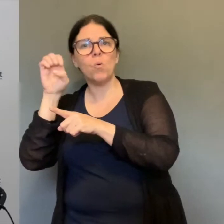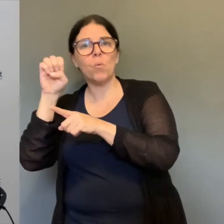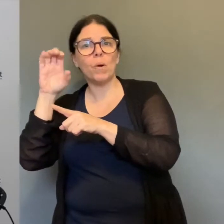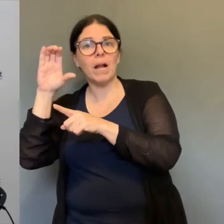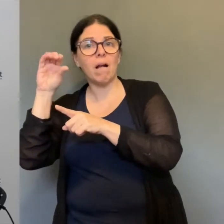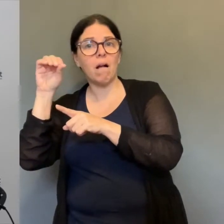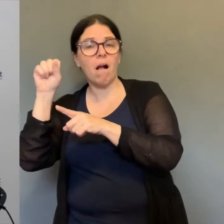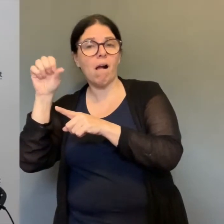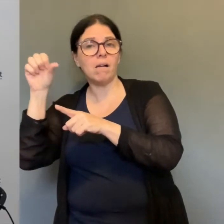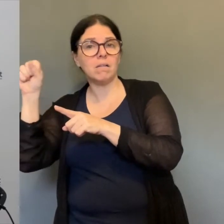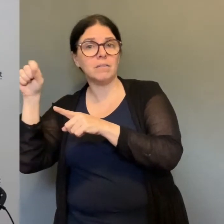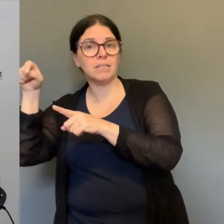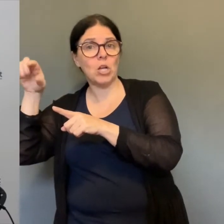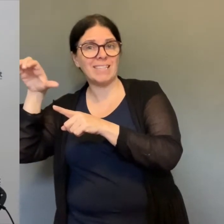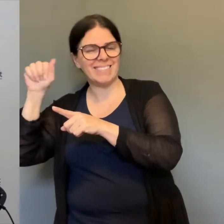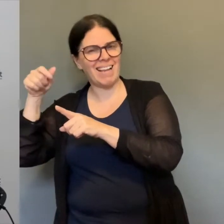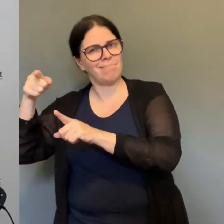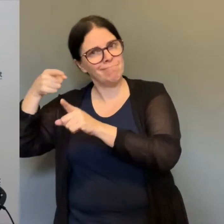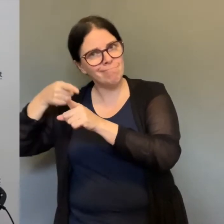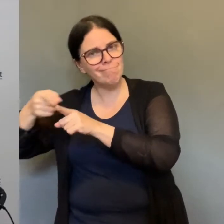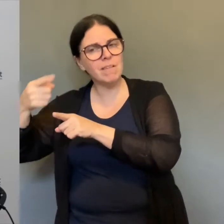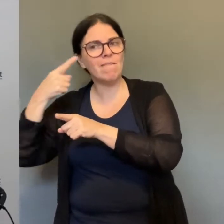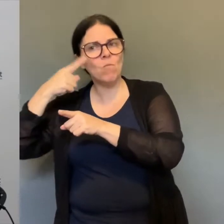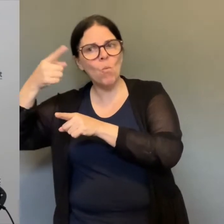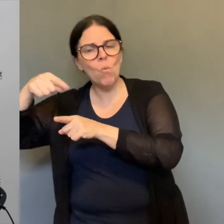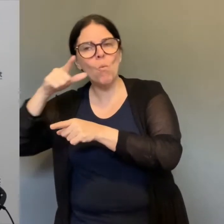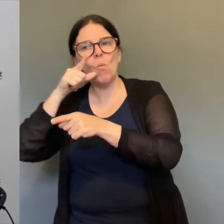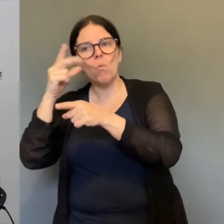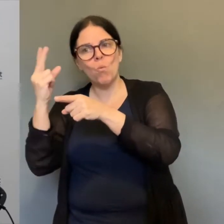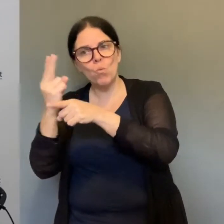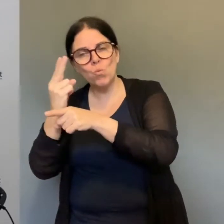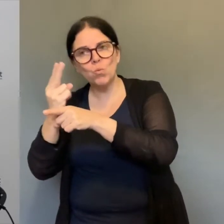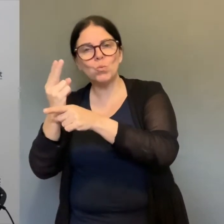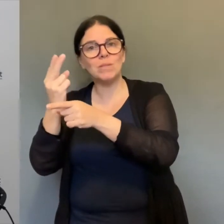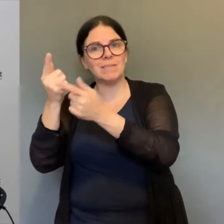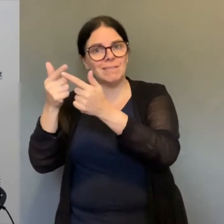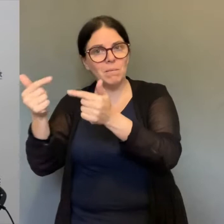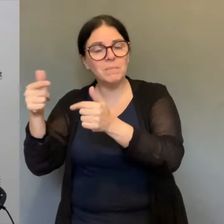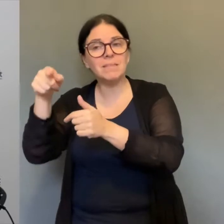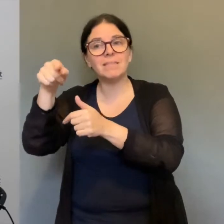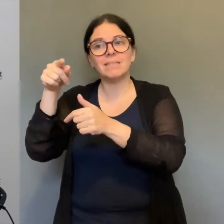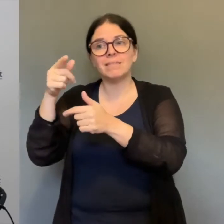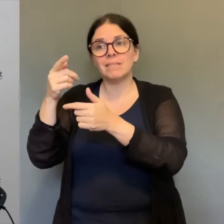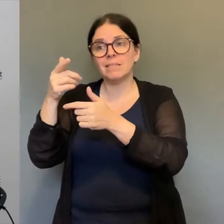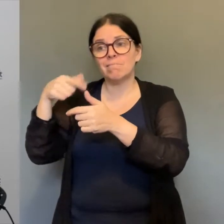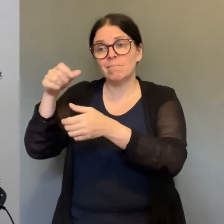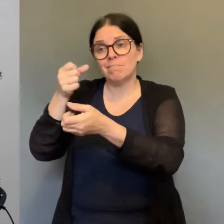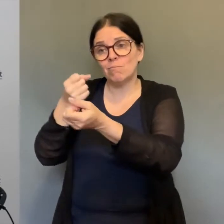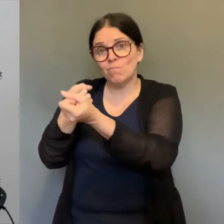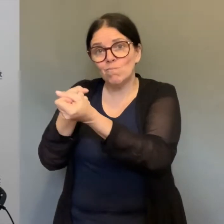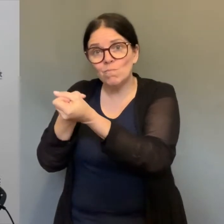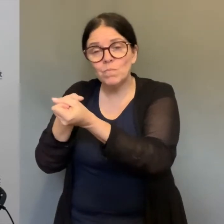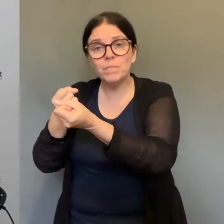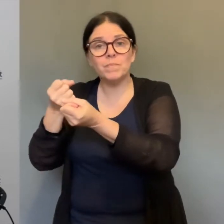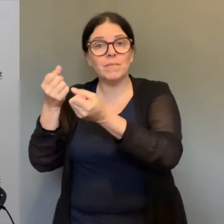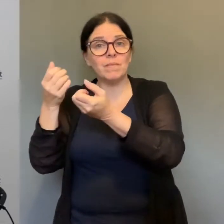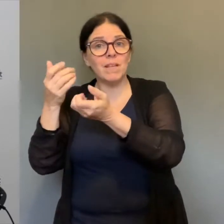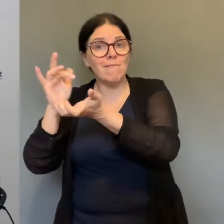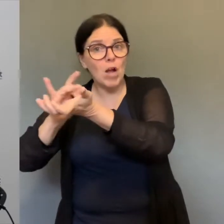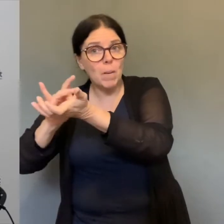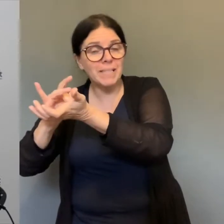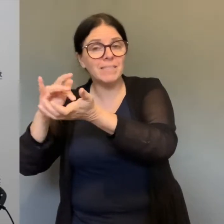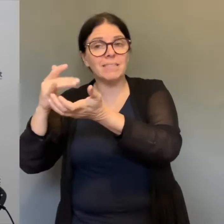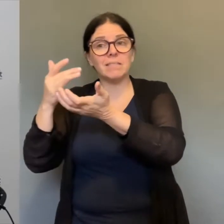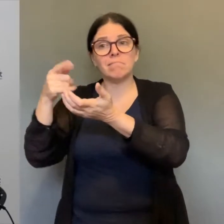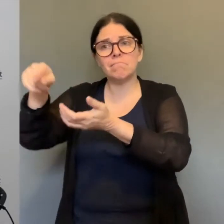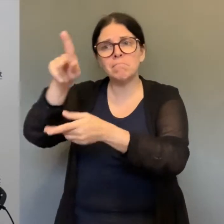anyone interested can visit our website, wecos.ca, to learn more about it. Some of the new changes new